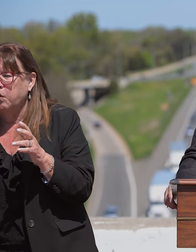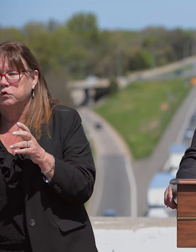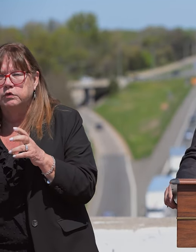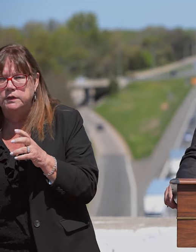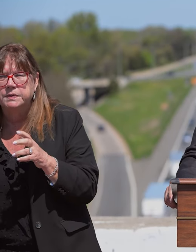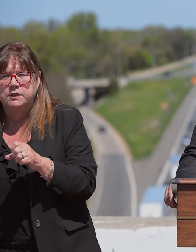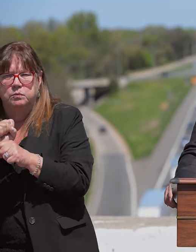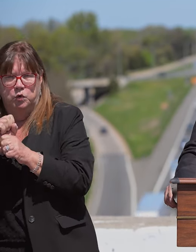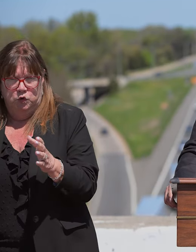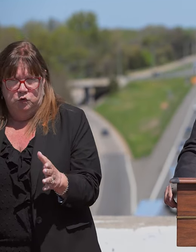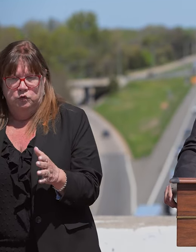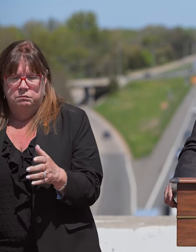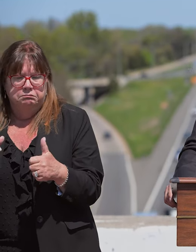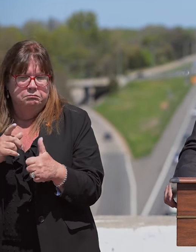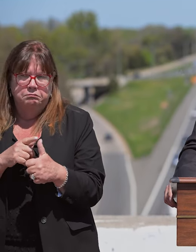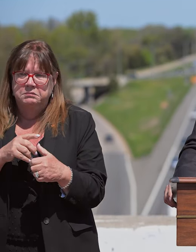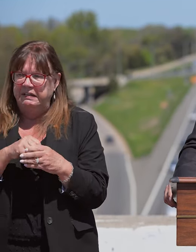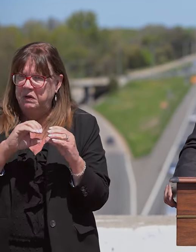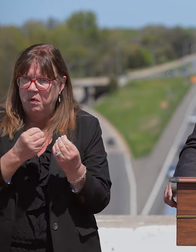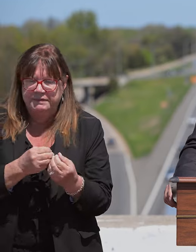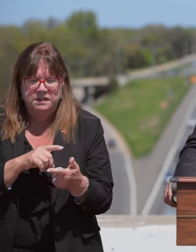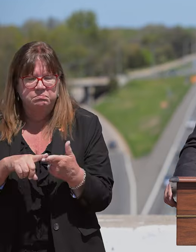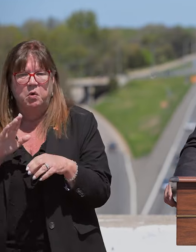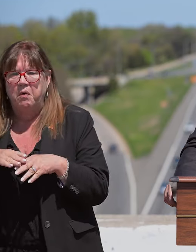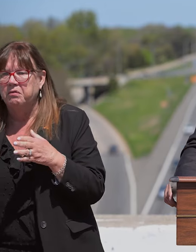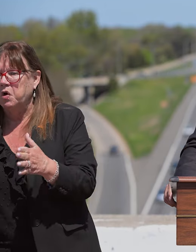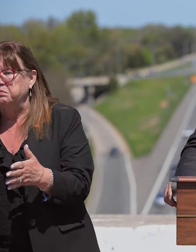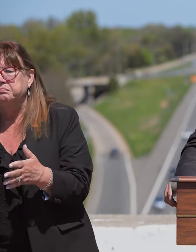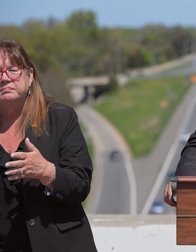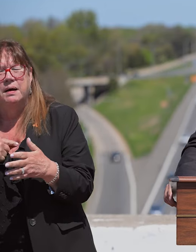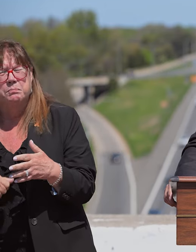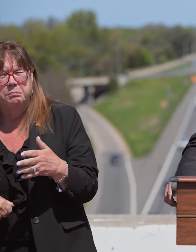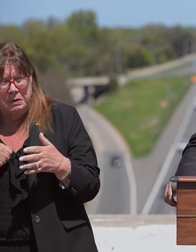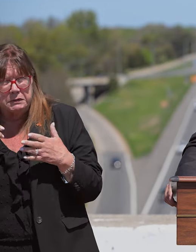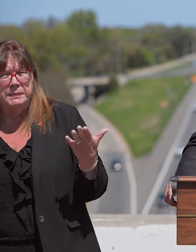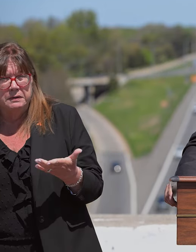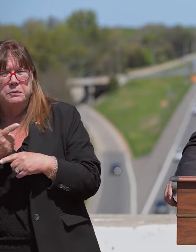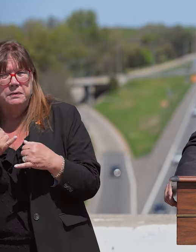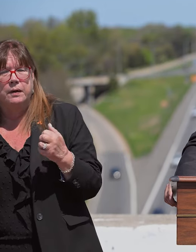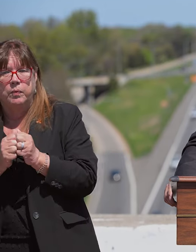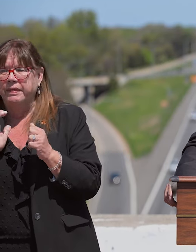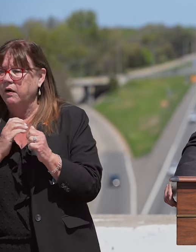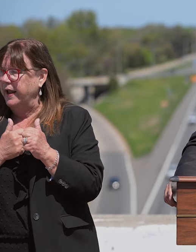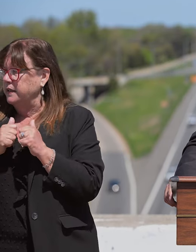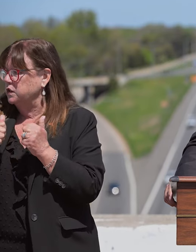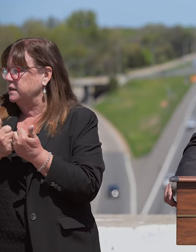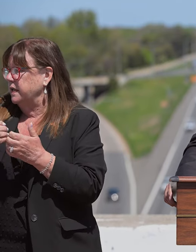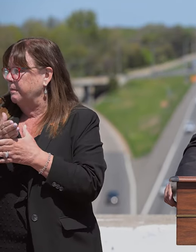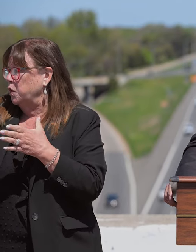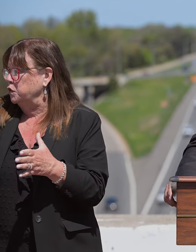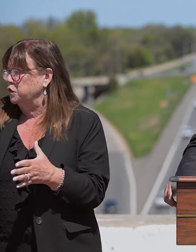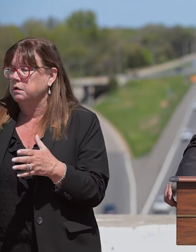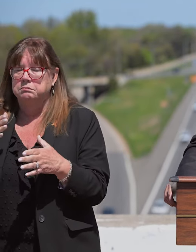transportation workers, whether in the office or on the road. And I'm proud to be here today with our agency partners,